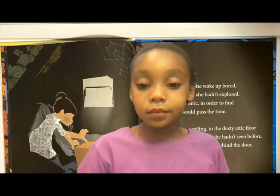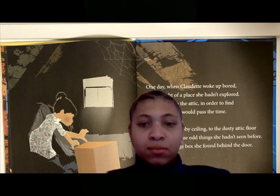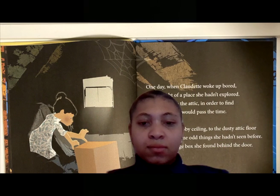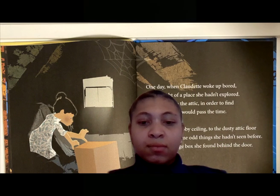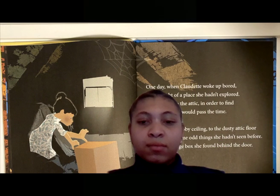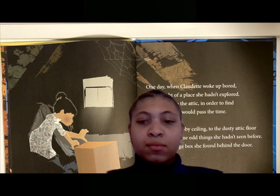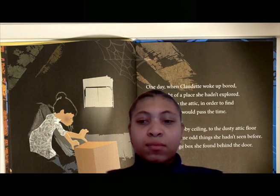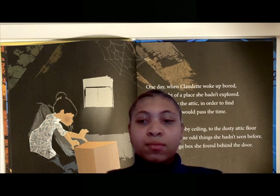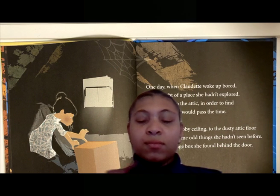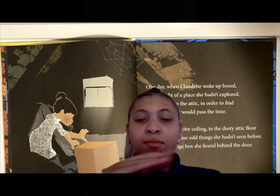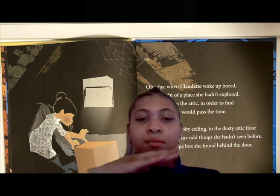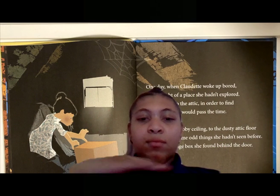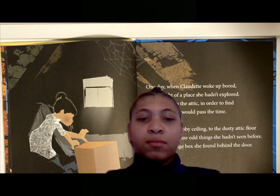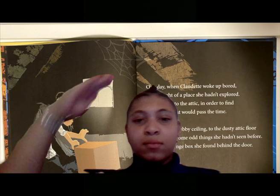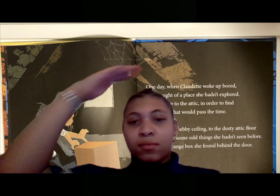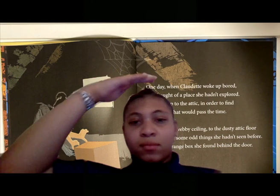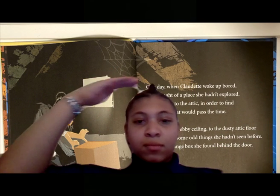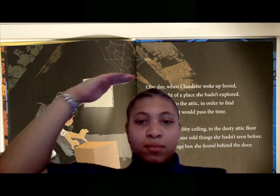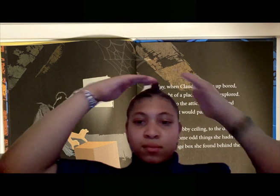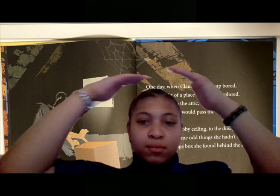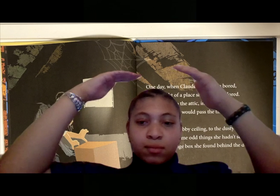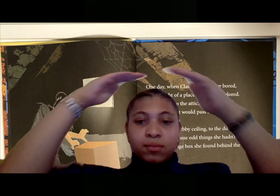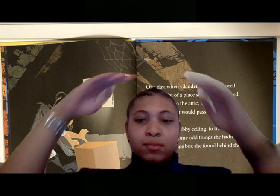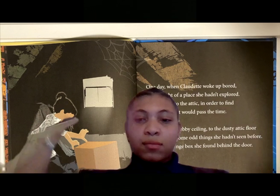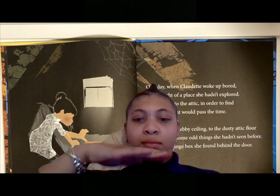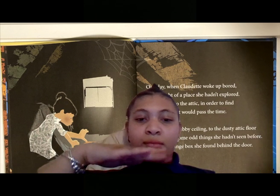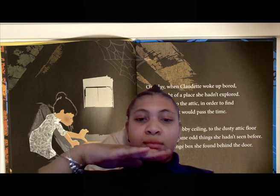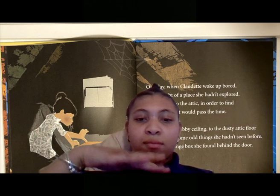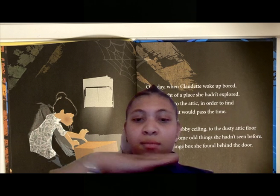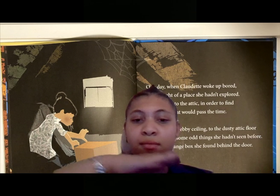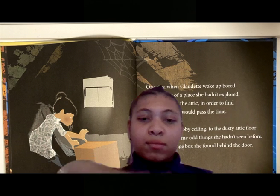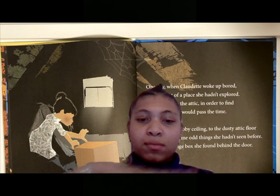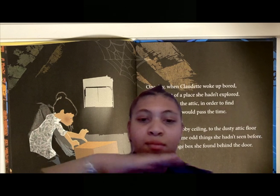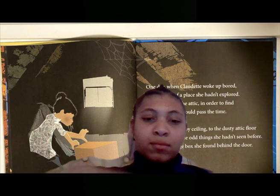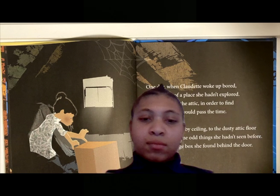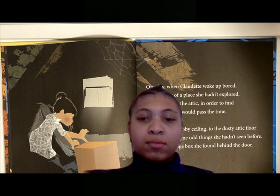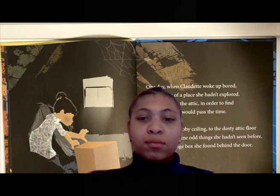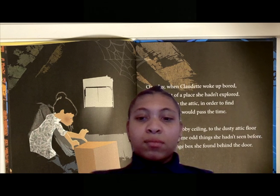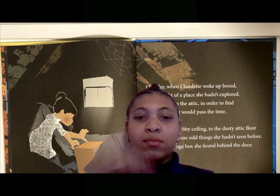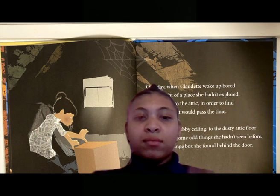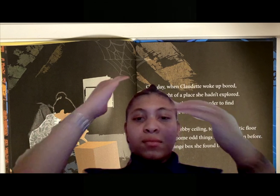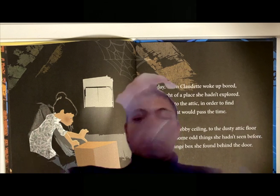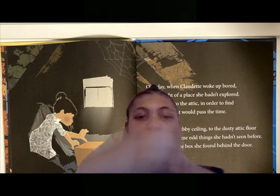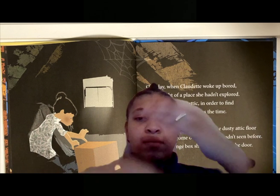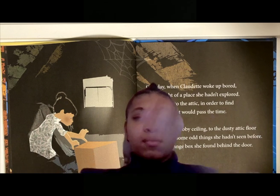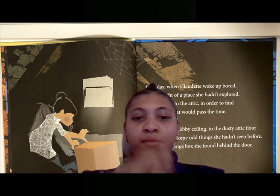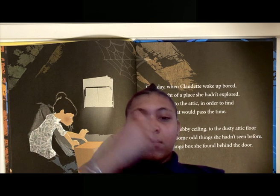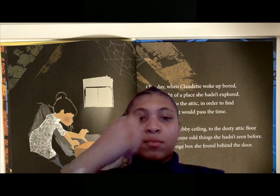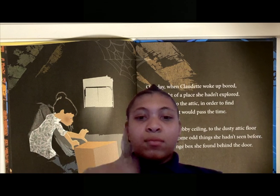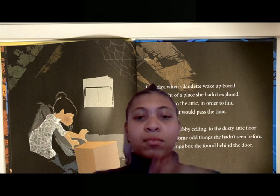From the cobwebby ceiling to the dusty attic floor, shadows hit some odd things she hadn't